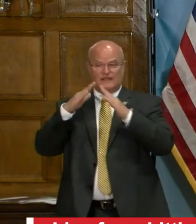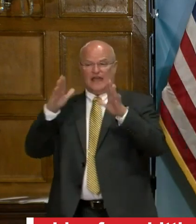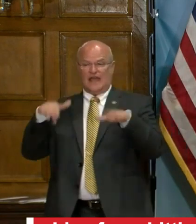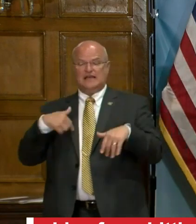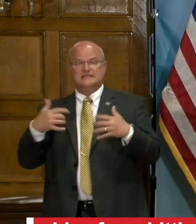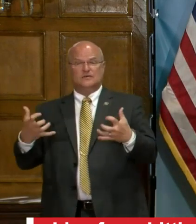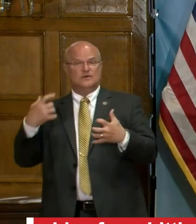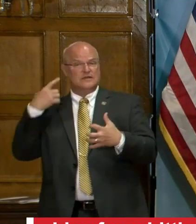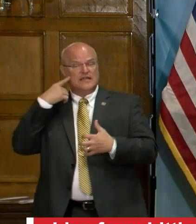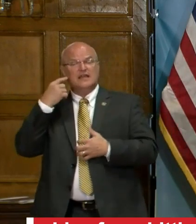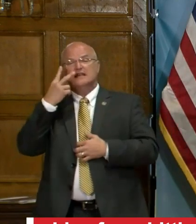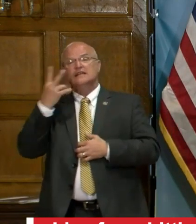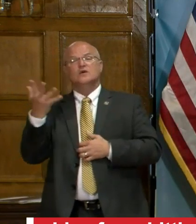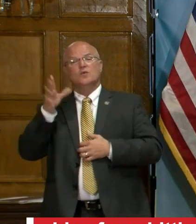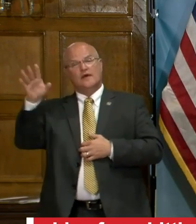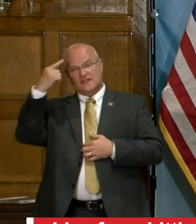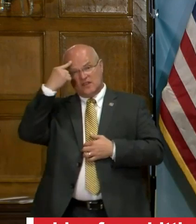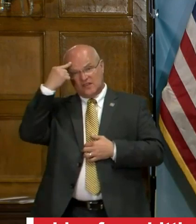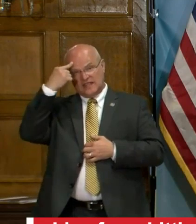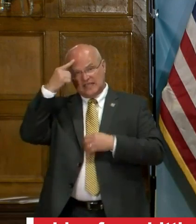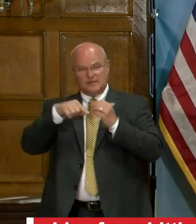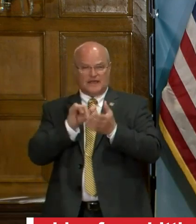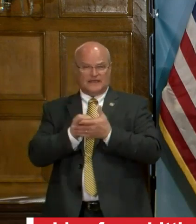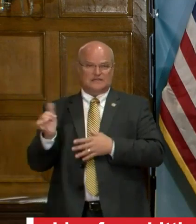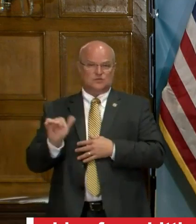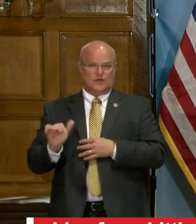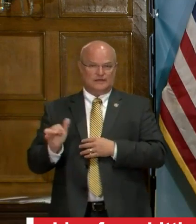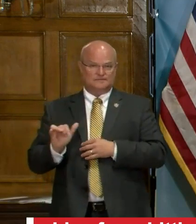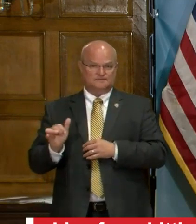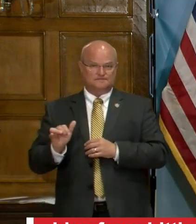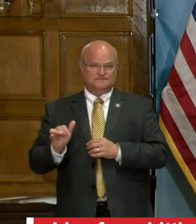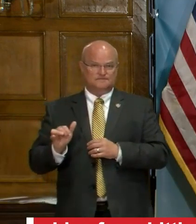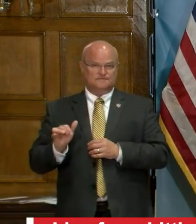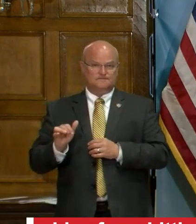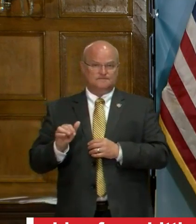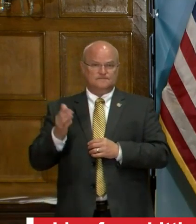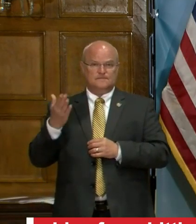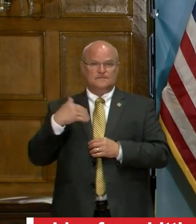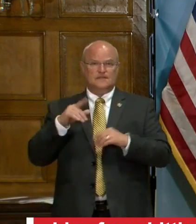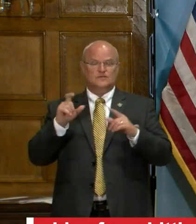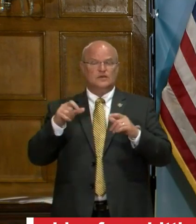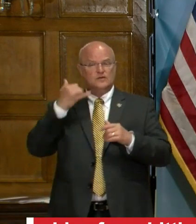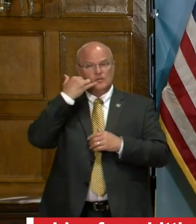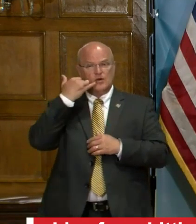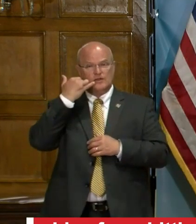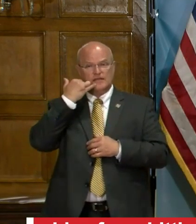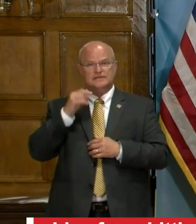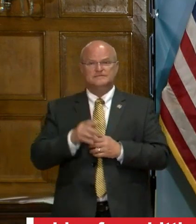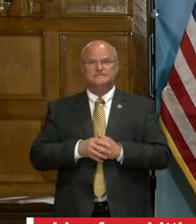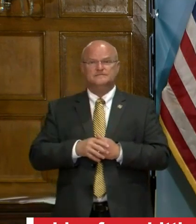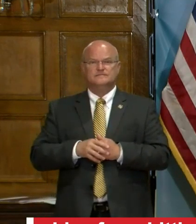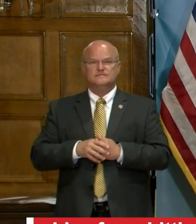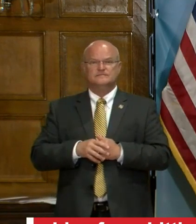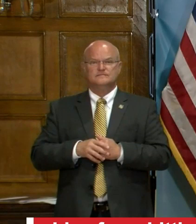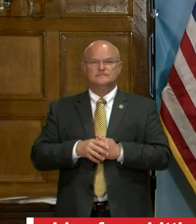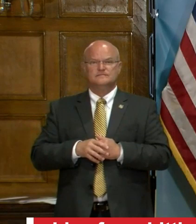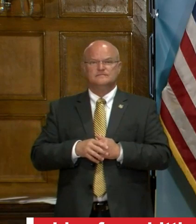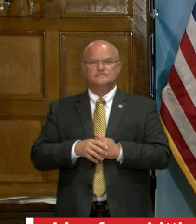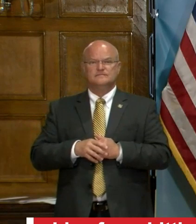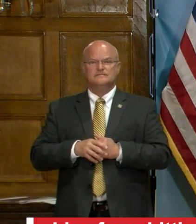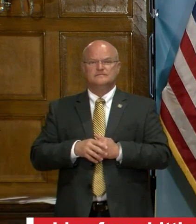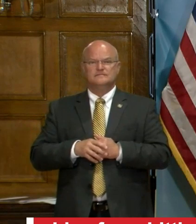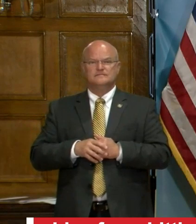House to see what their thinking is on that as well. Next question remotely. Yes, hi, this